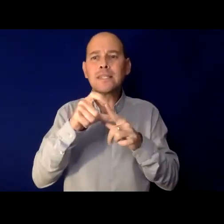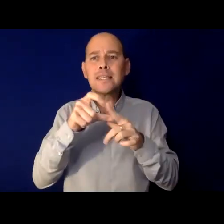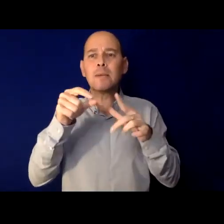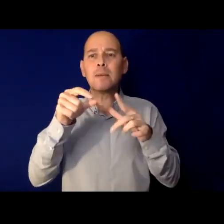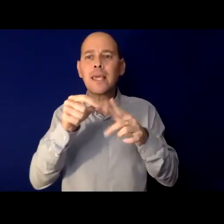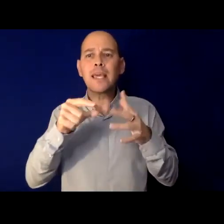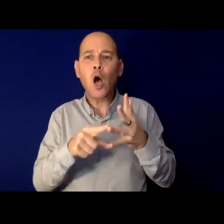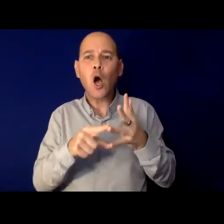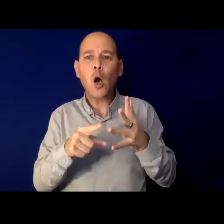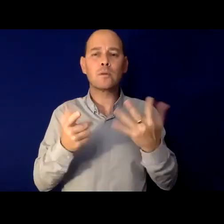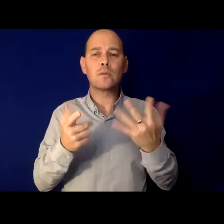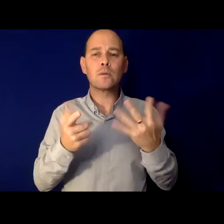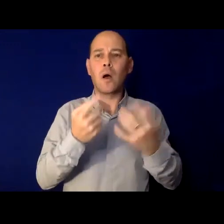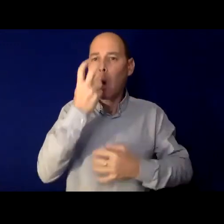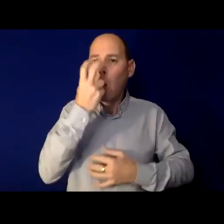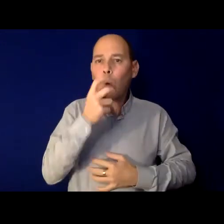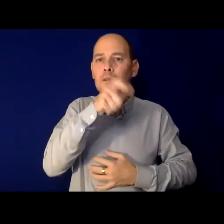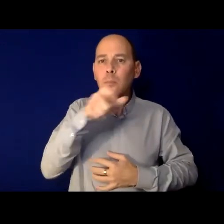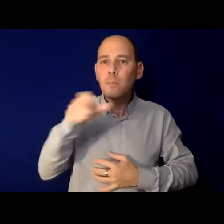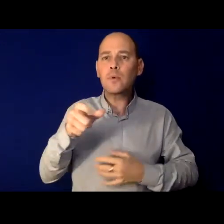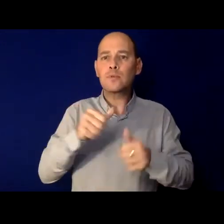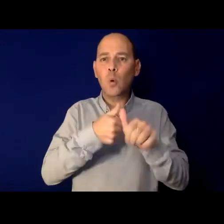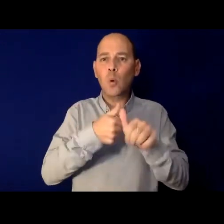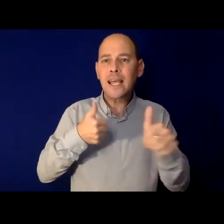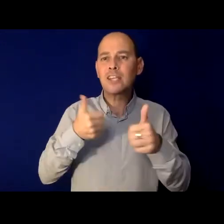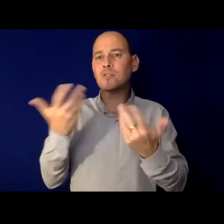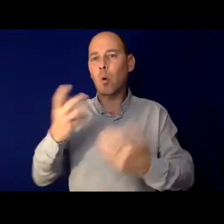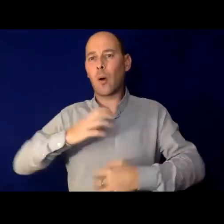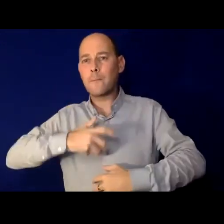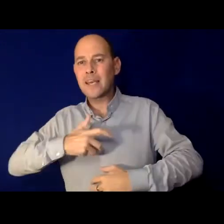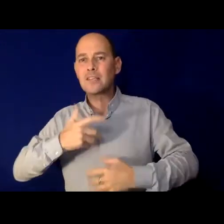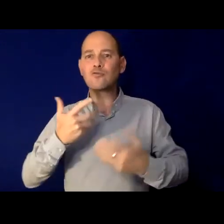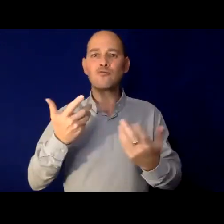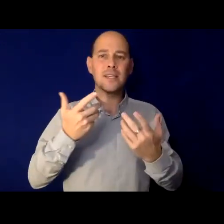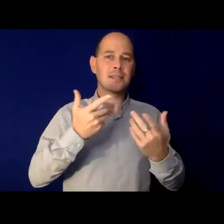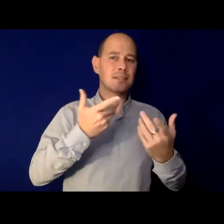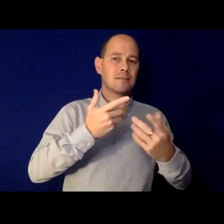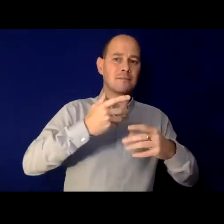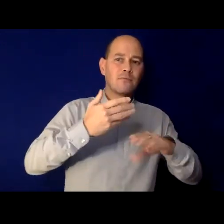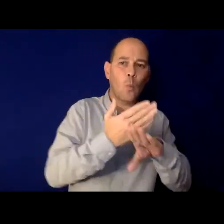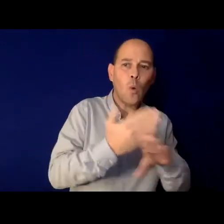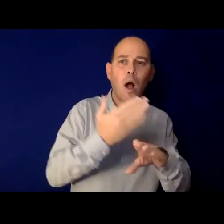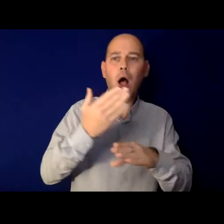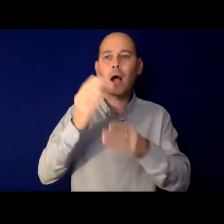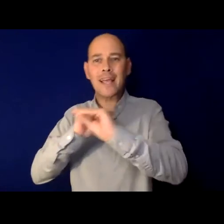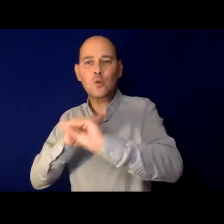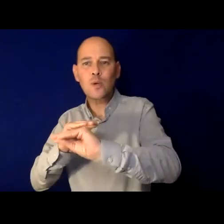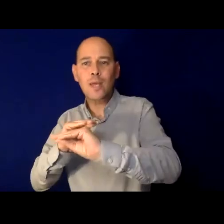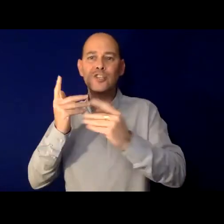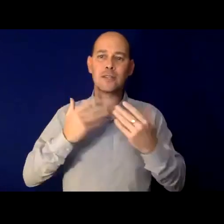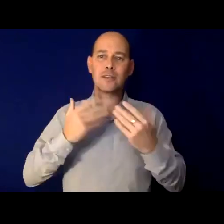and older people's organizations and government ministries for this, labor and education and of course ministries of